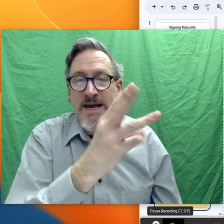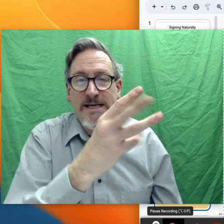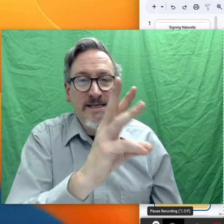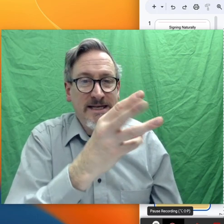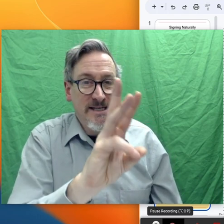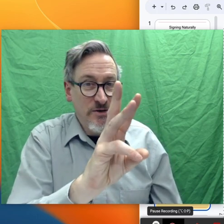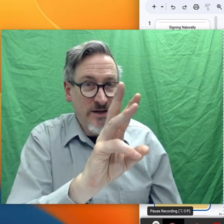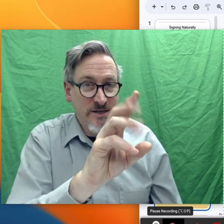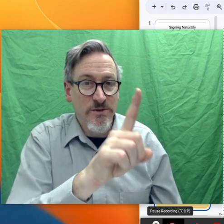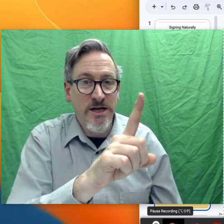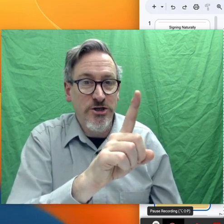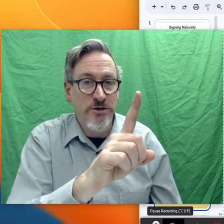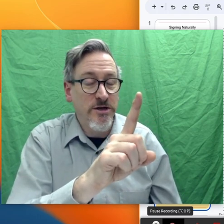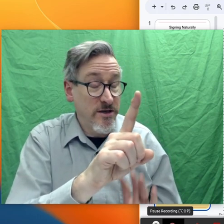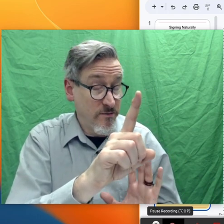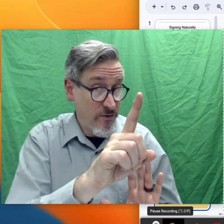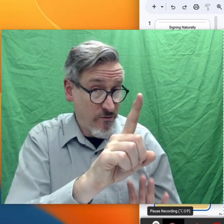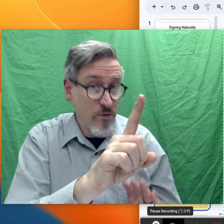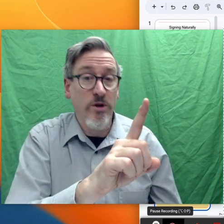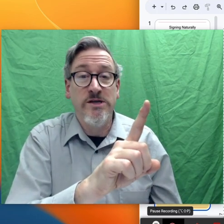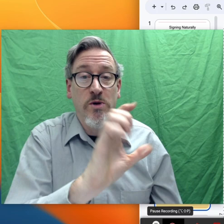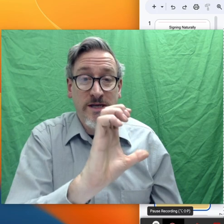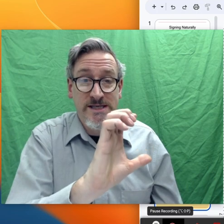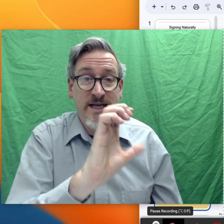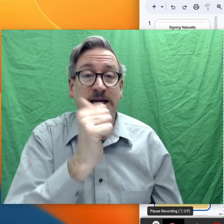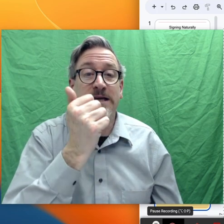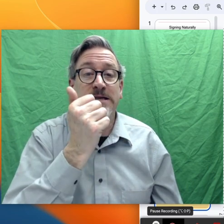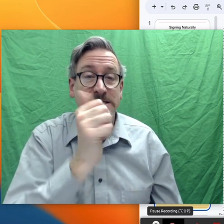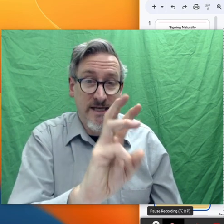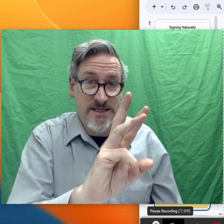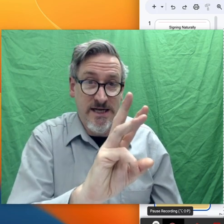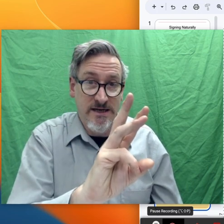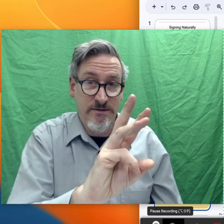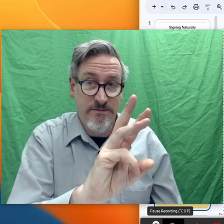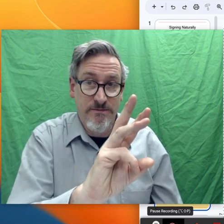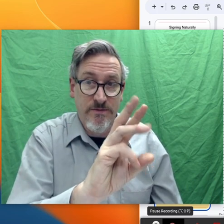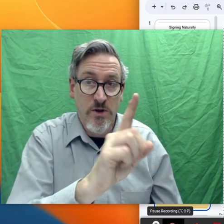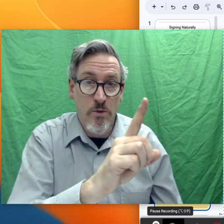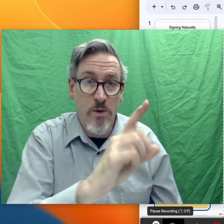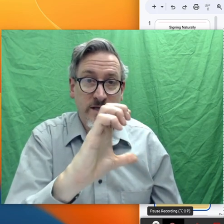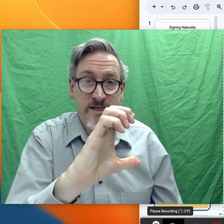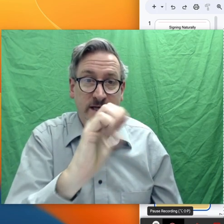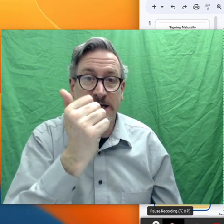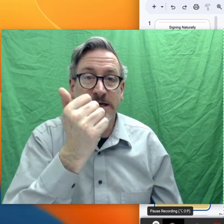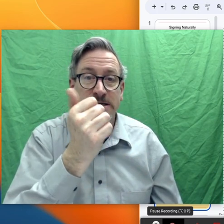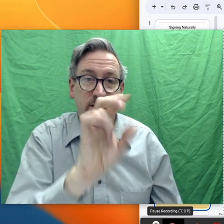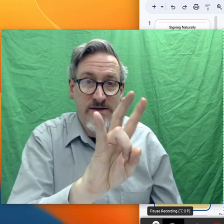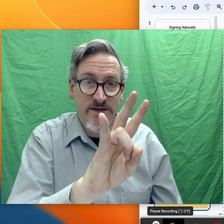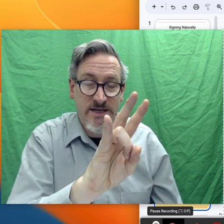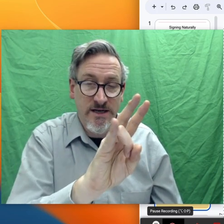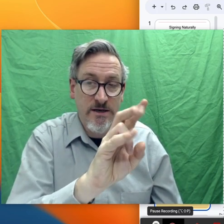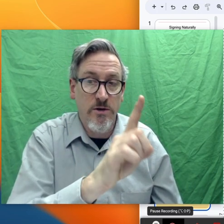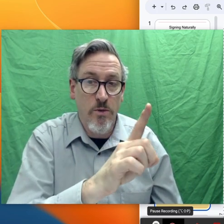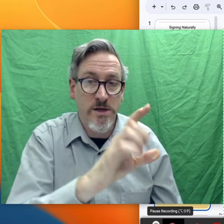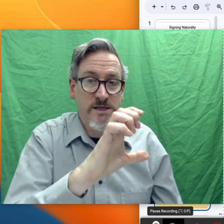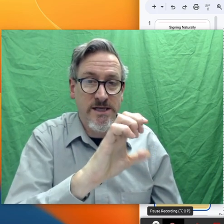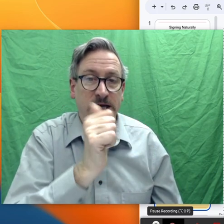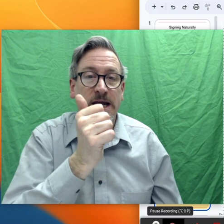My instinct is to go to this one. The formal is 1C, 16, 1C,